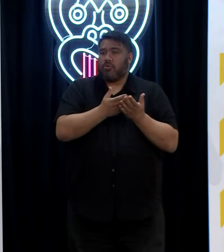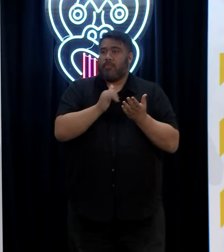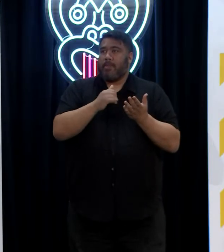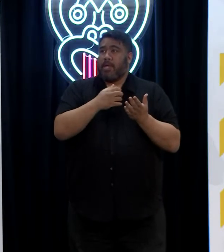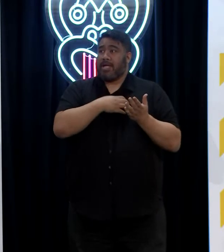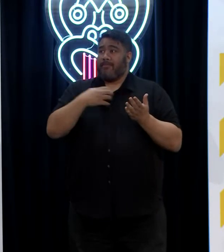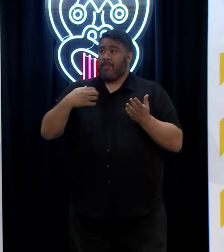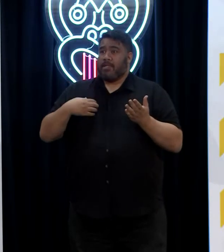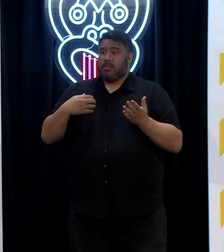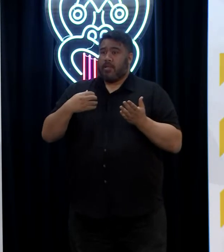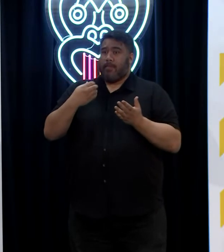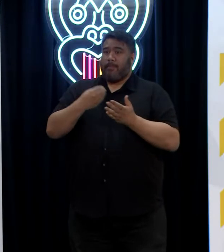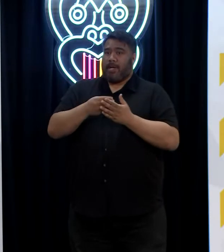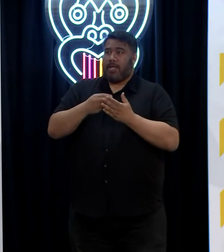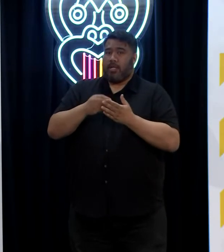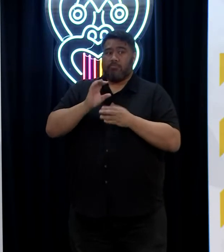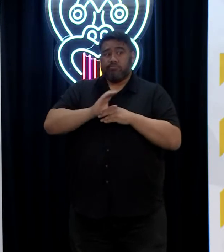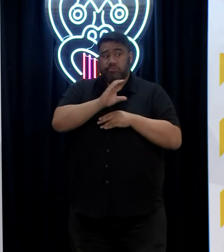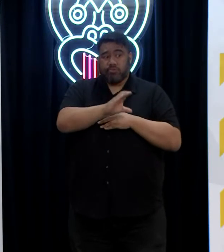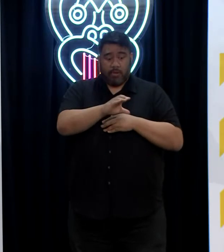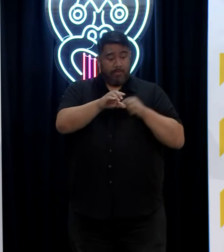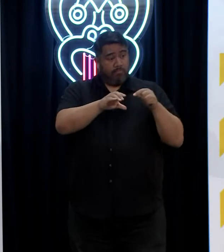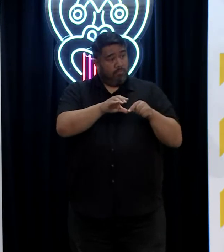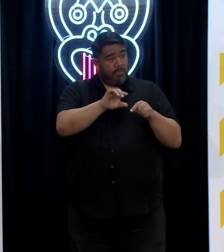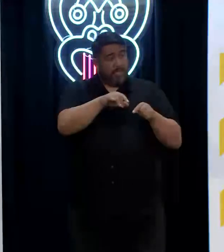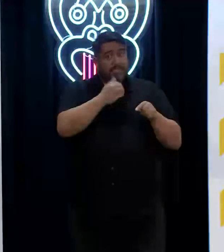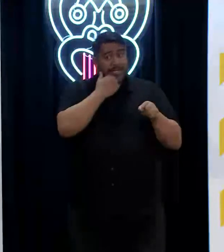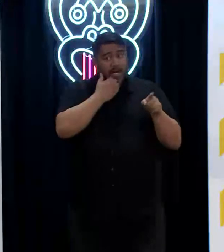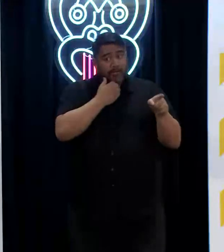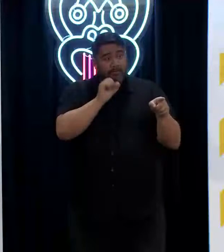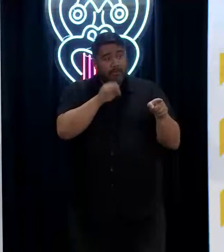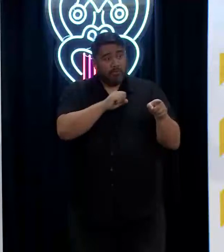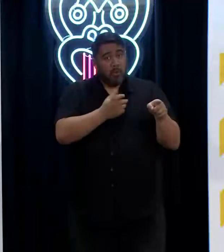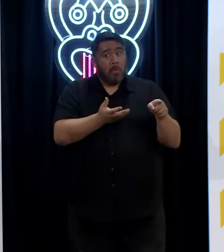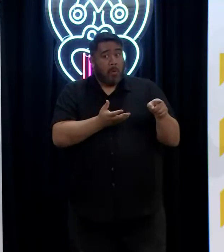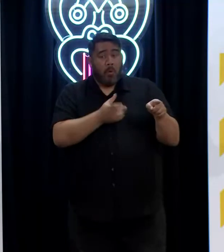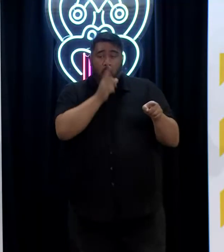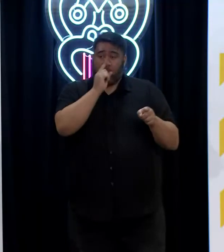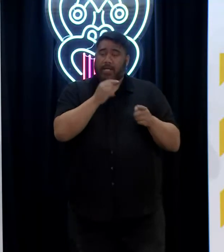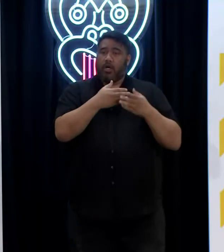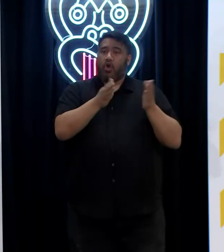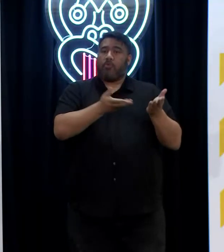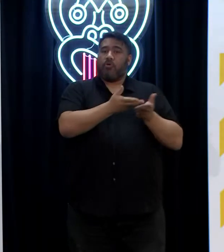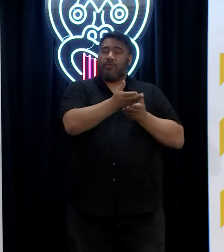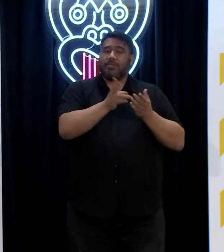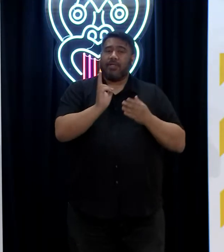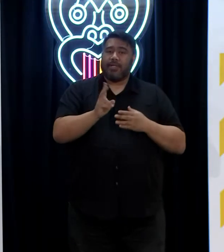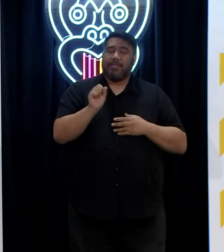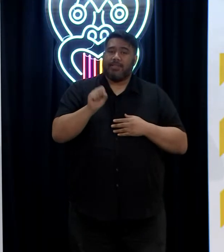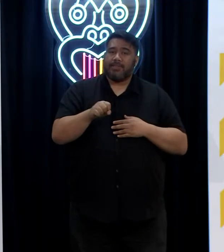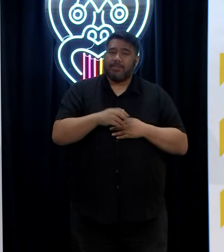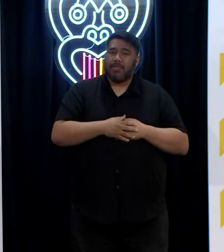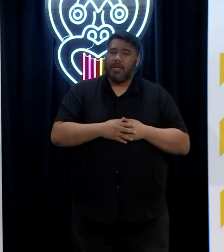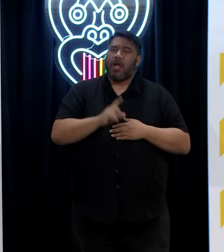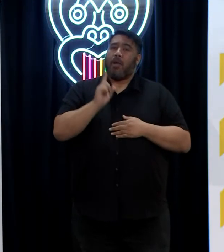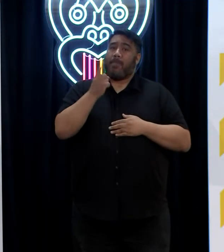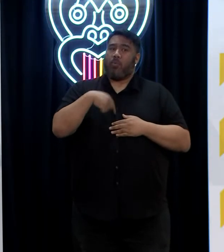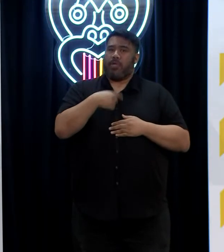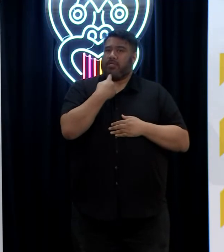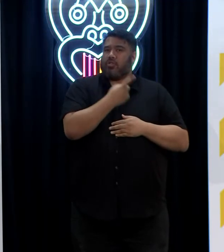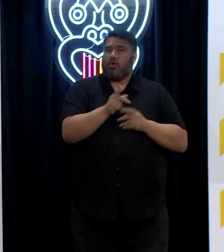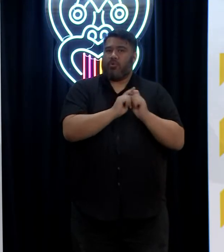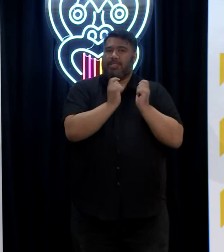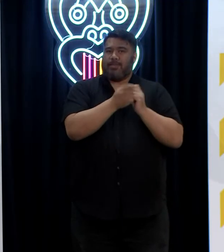contribution would be deemed to be sufficient to support it staying in New Zealand. So we're open to conversations, but we've been very clear with Team New Zealand about